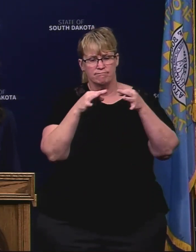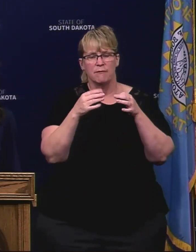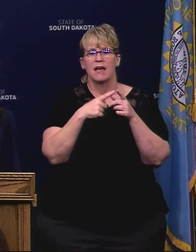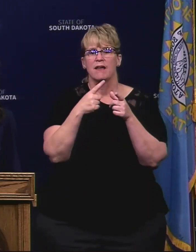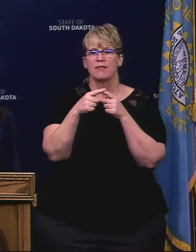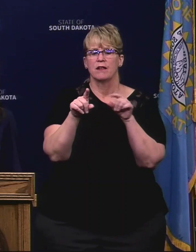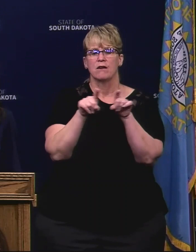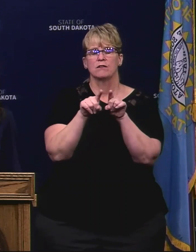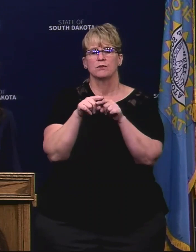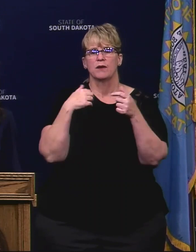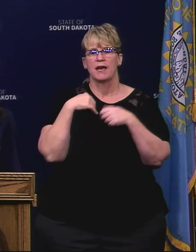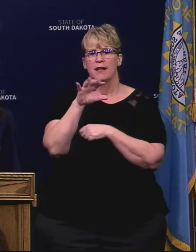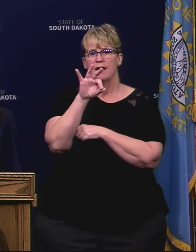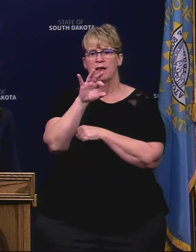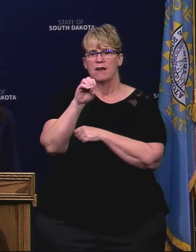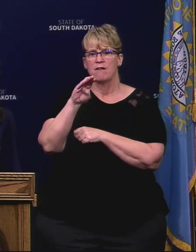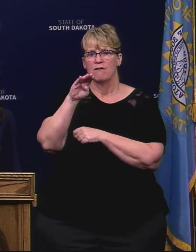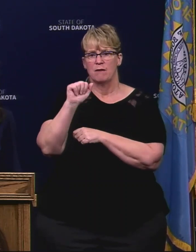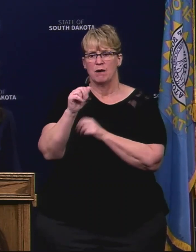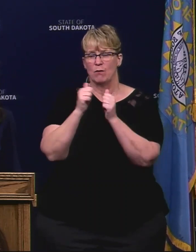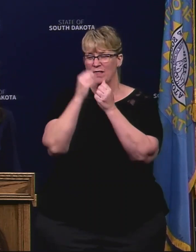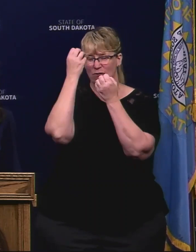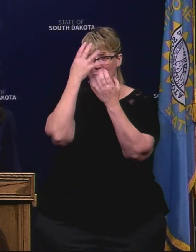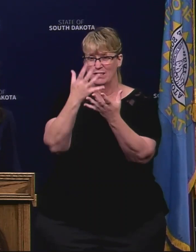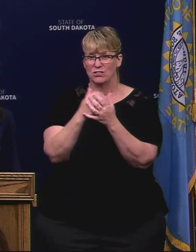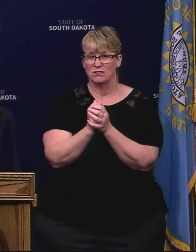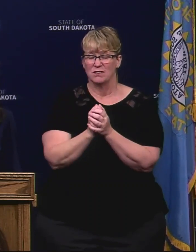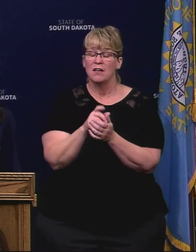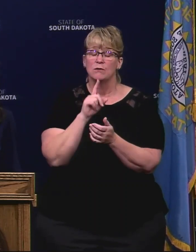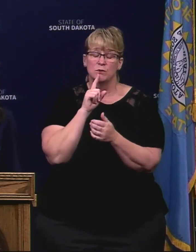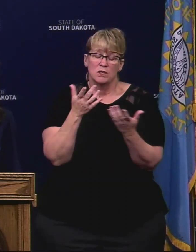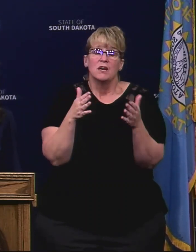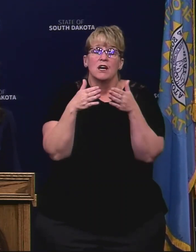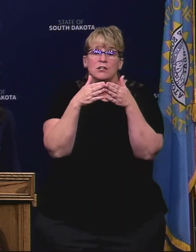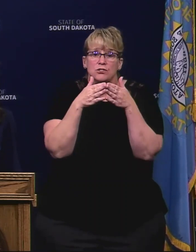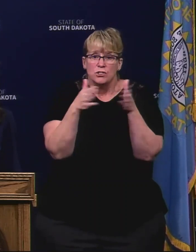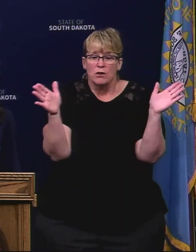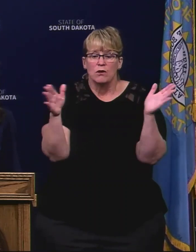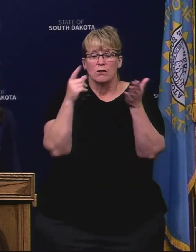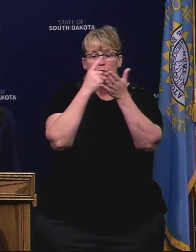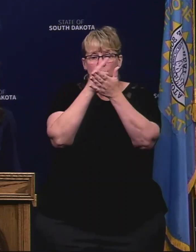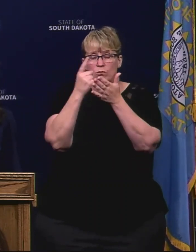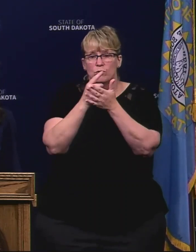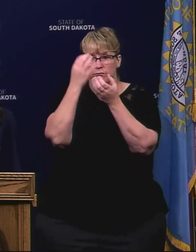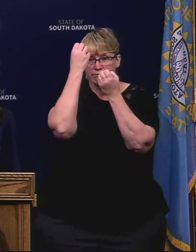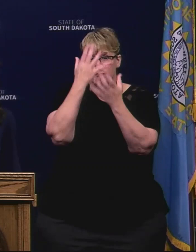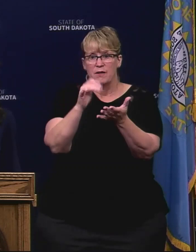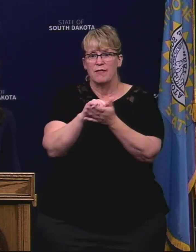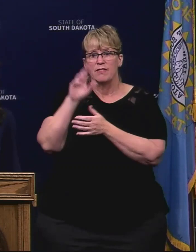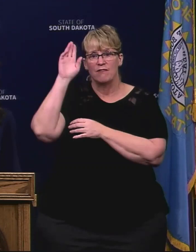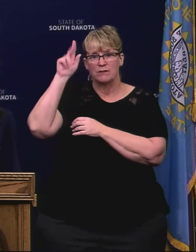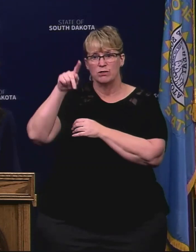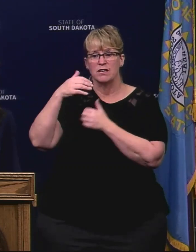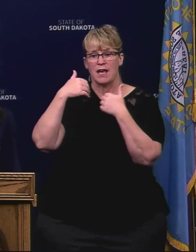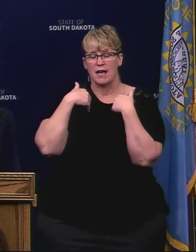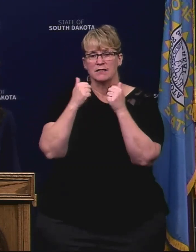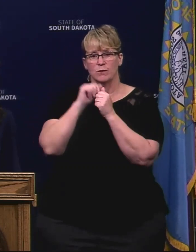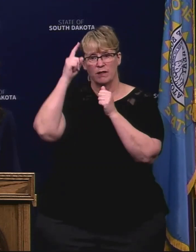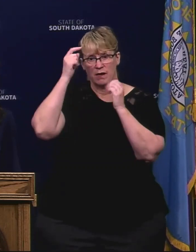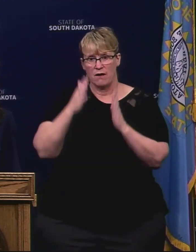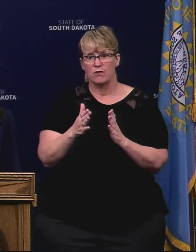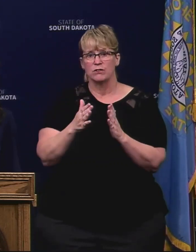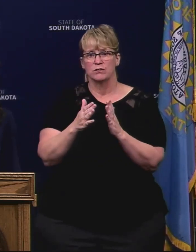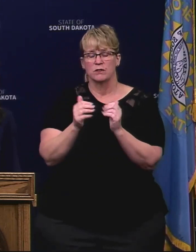then FEMA gave some information. So it was a pretty general weekly update phone call that the Vice President holds with governors,